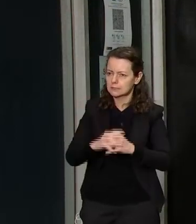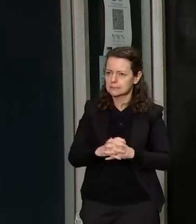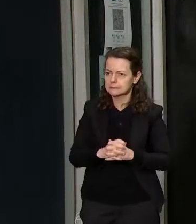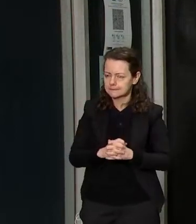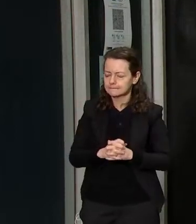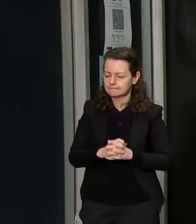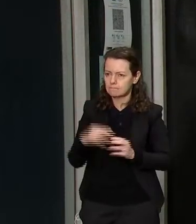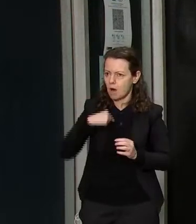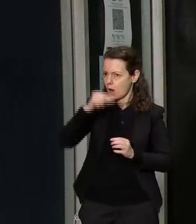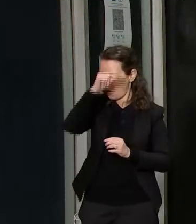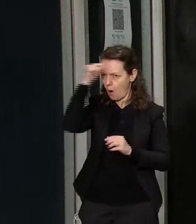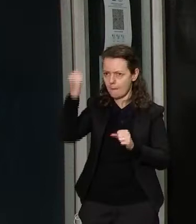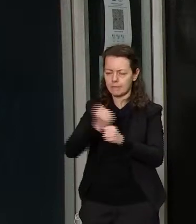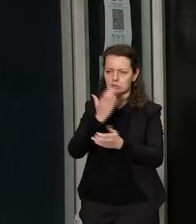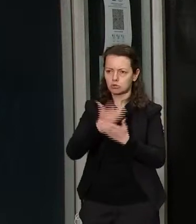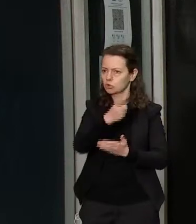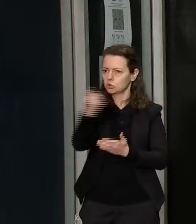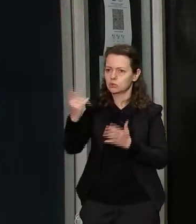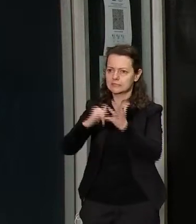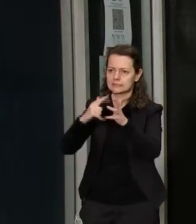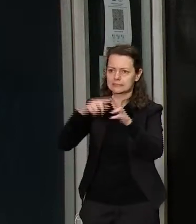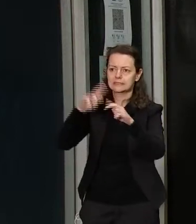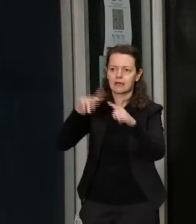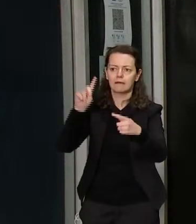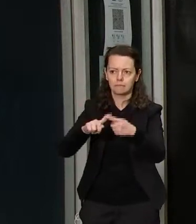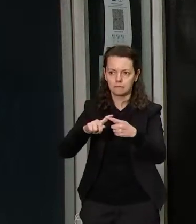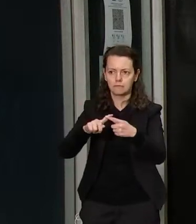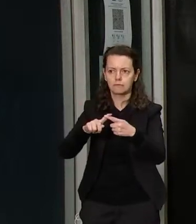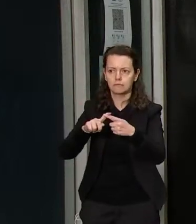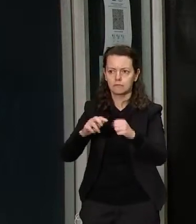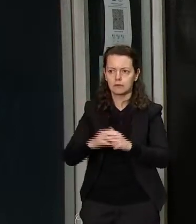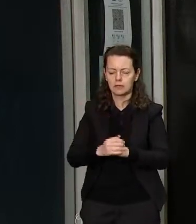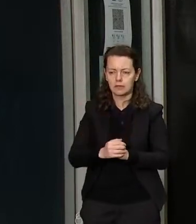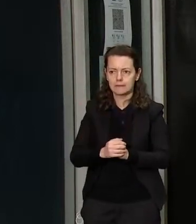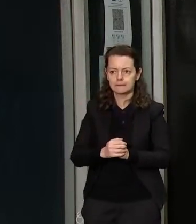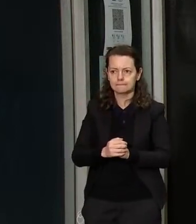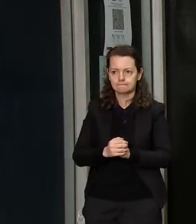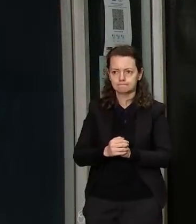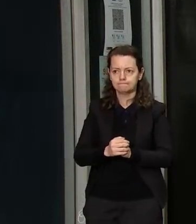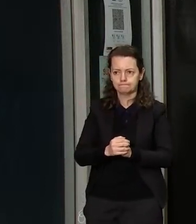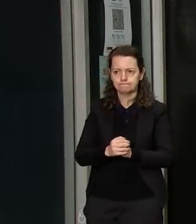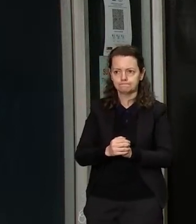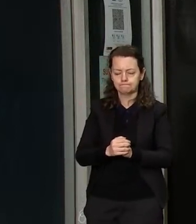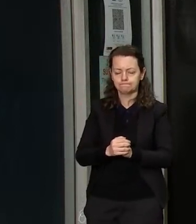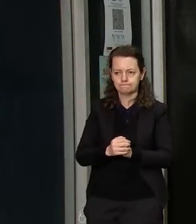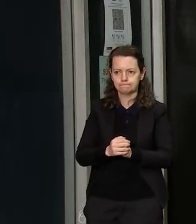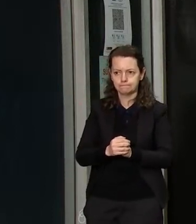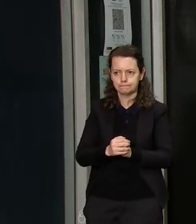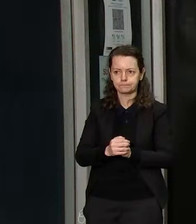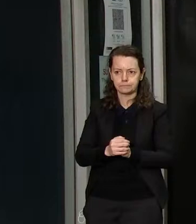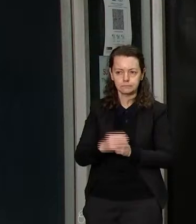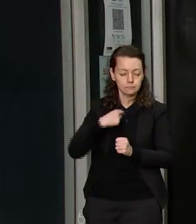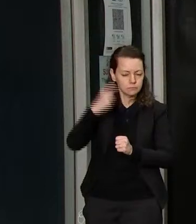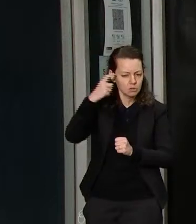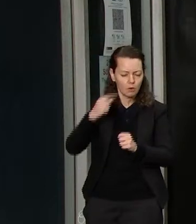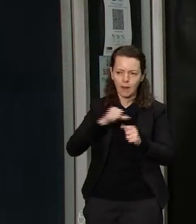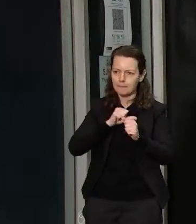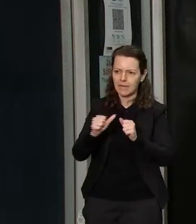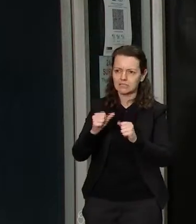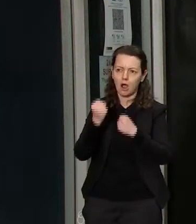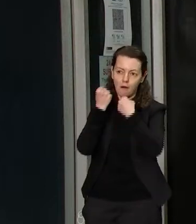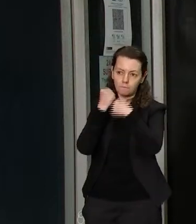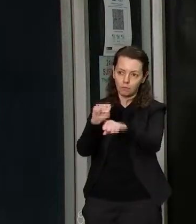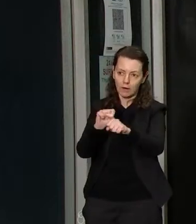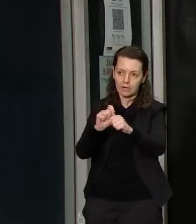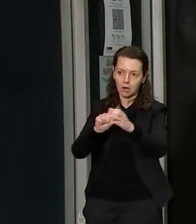keep Victorians safe, but also safe from what it would mean for a longer lockdown or a more stringent lockdown,